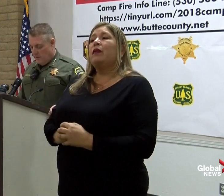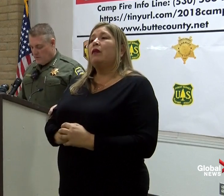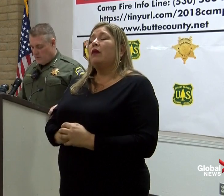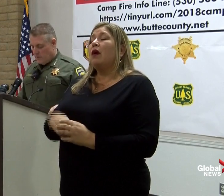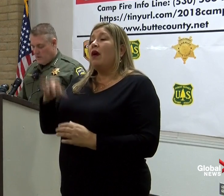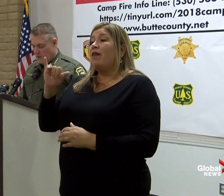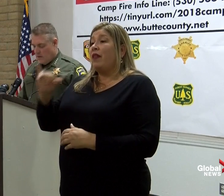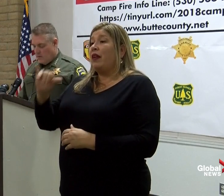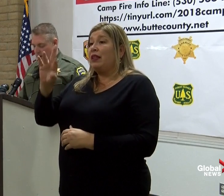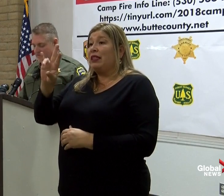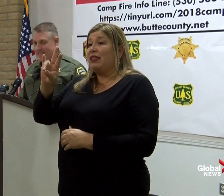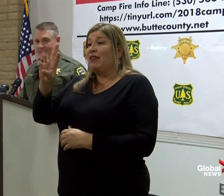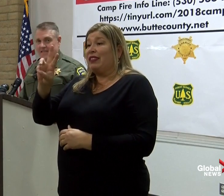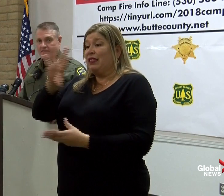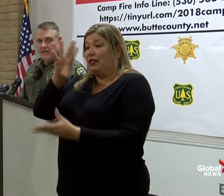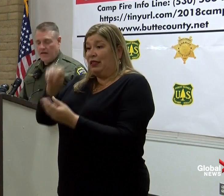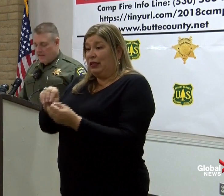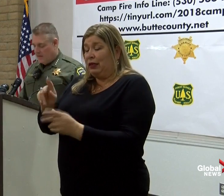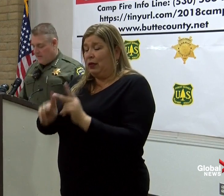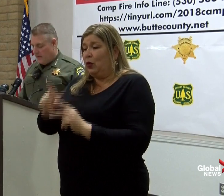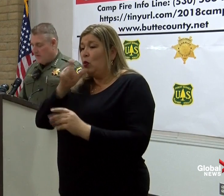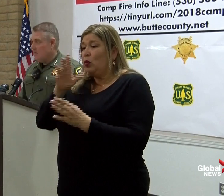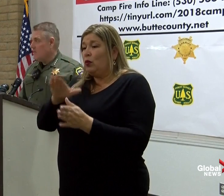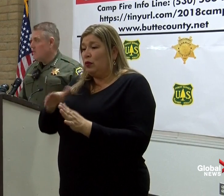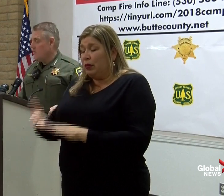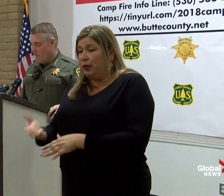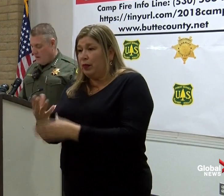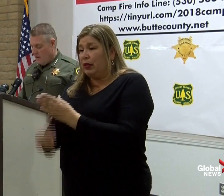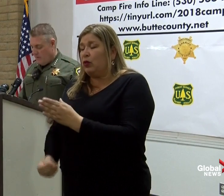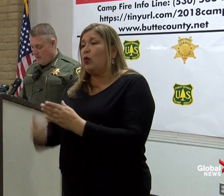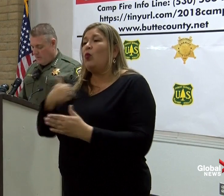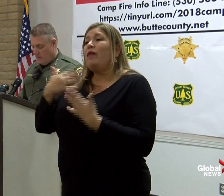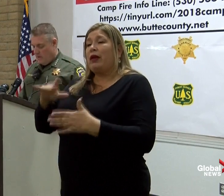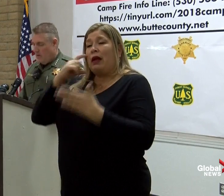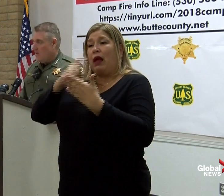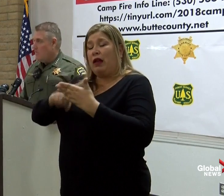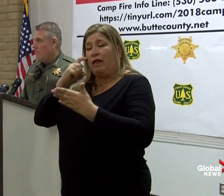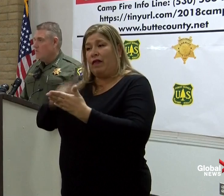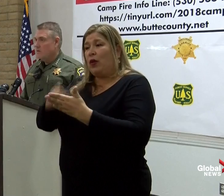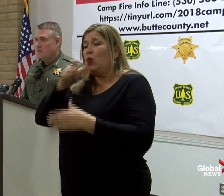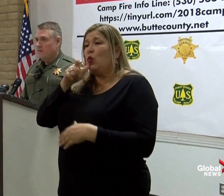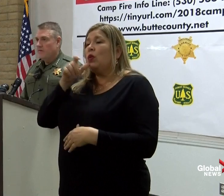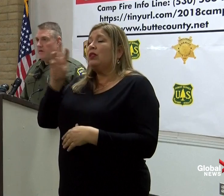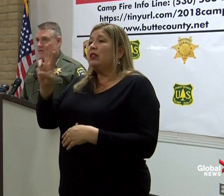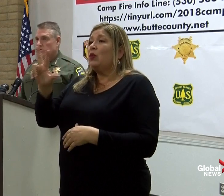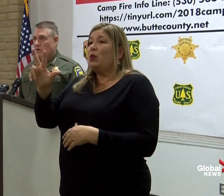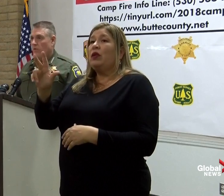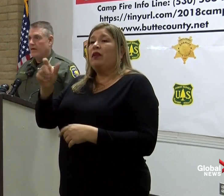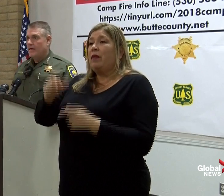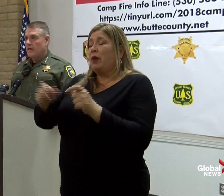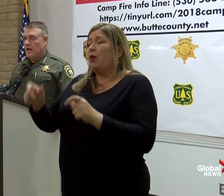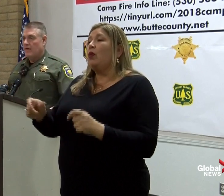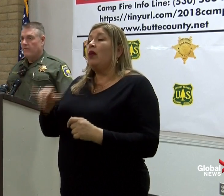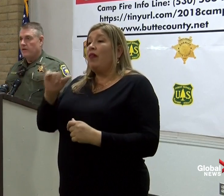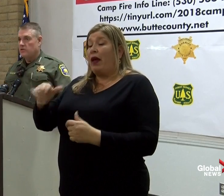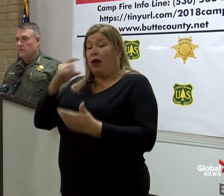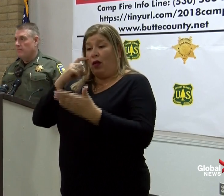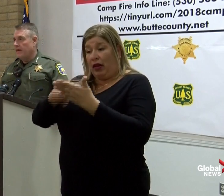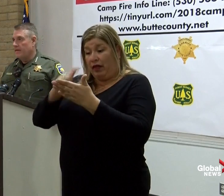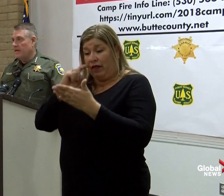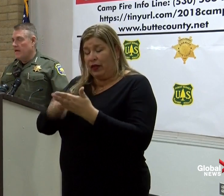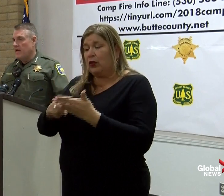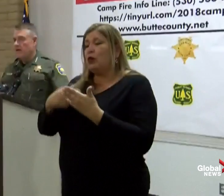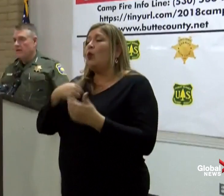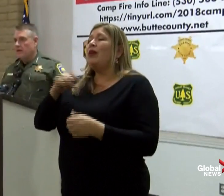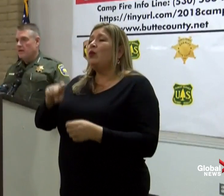76 individuals, we have tentatively identified 63 people. Those identifications are waiting confirmation